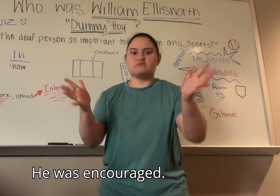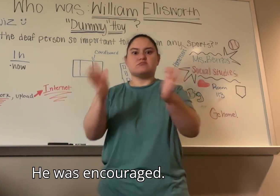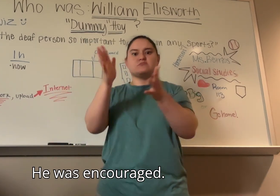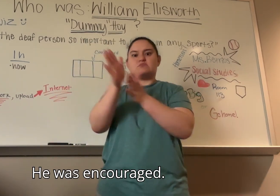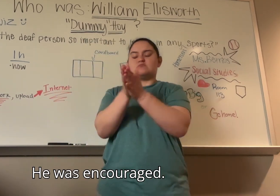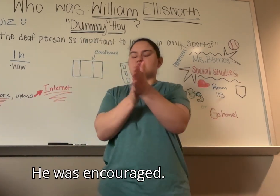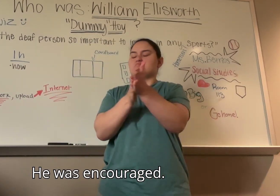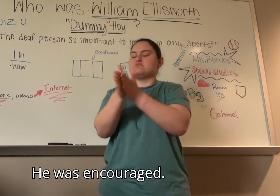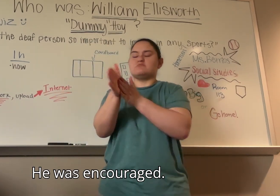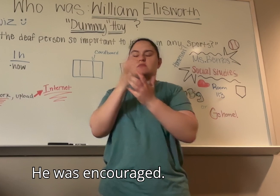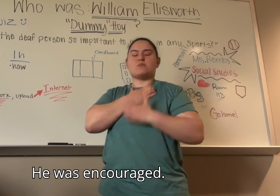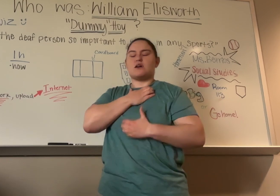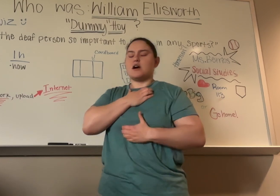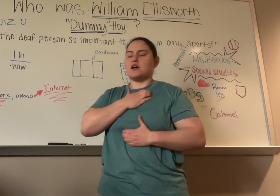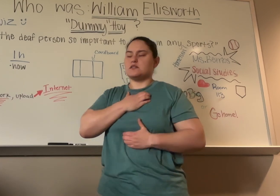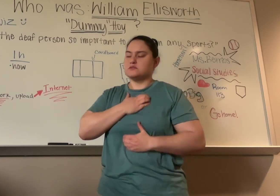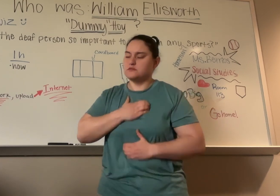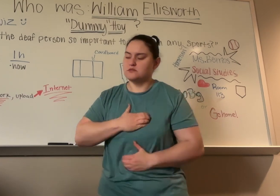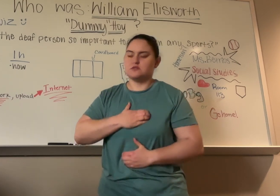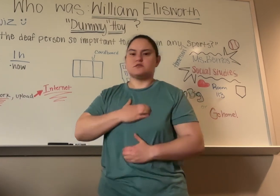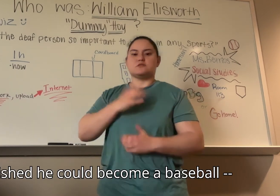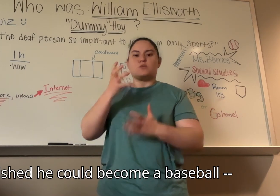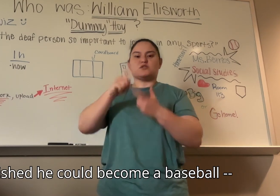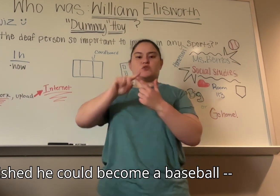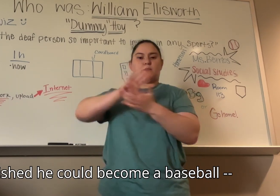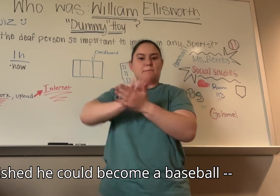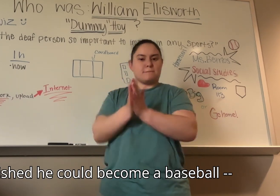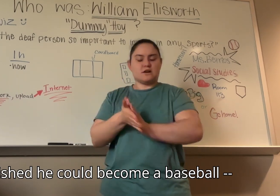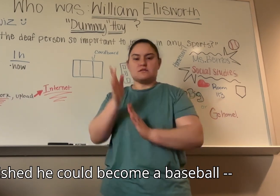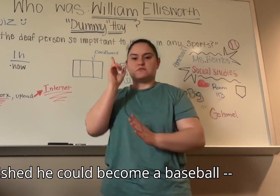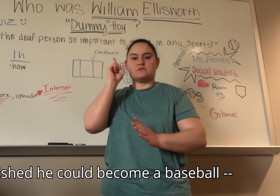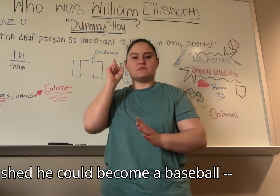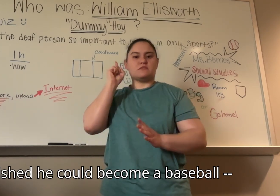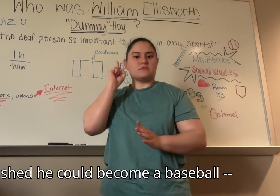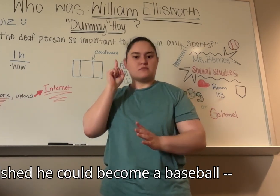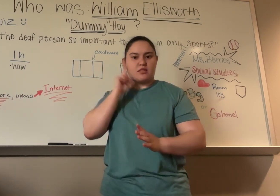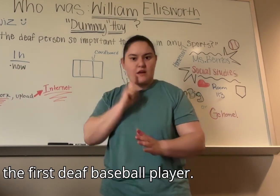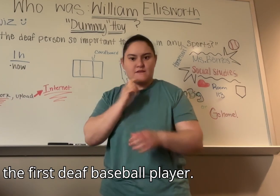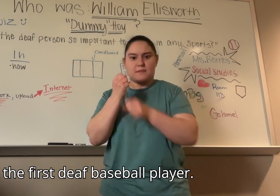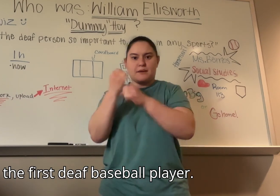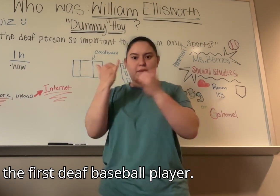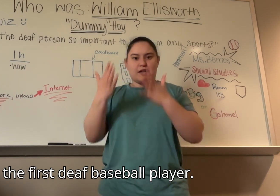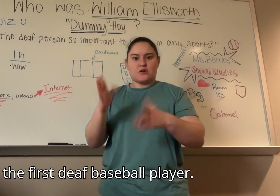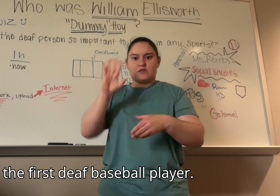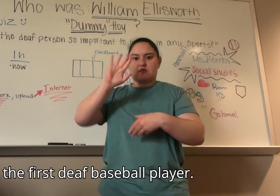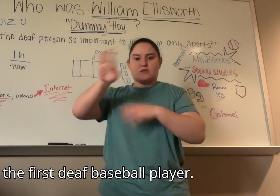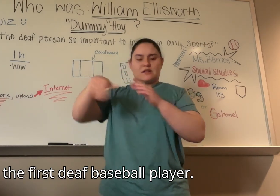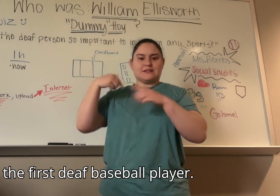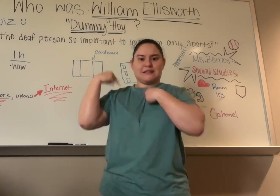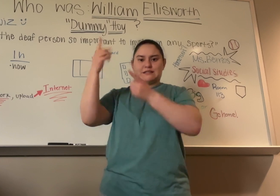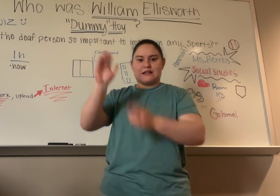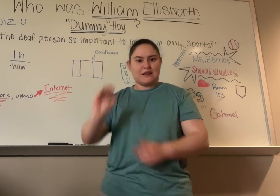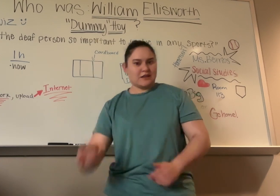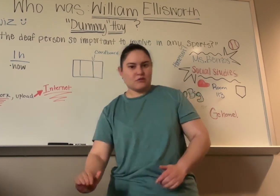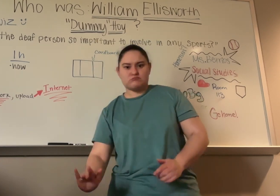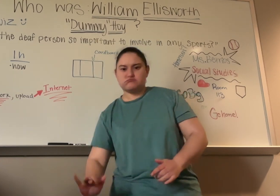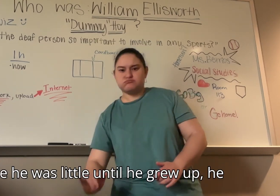He was encouraged. He wished he could become the first deaf baseball player. Since